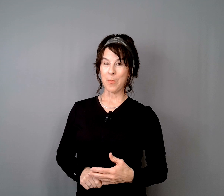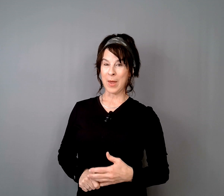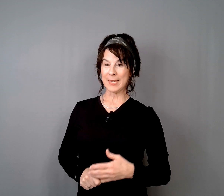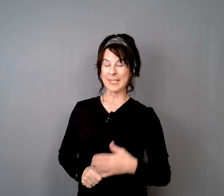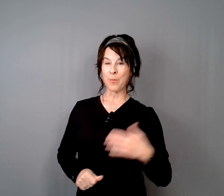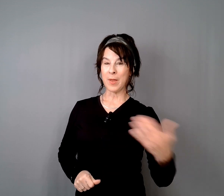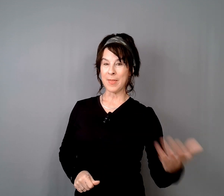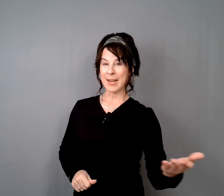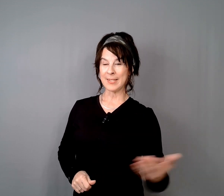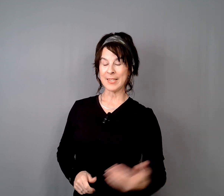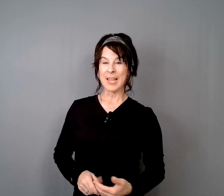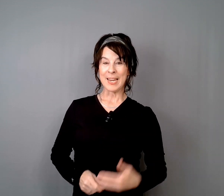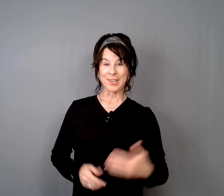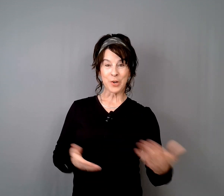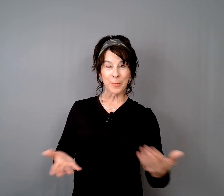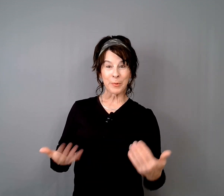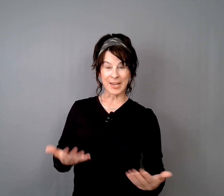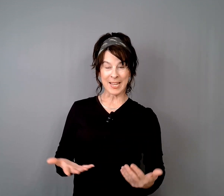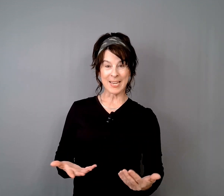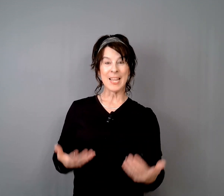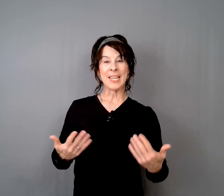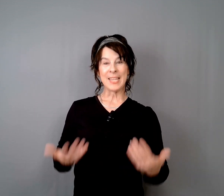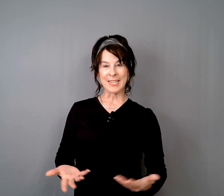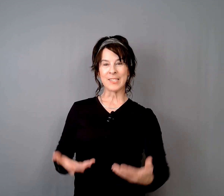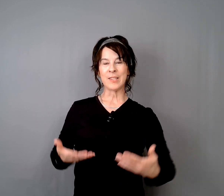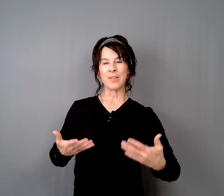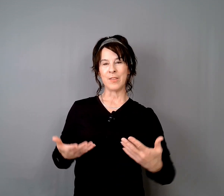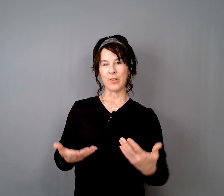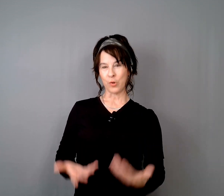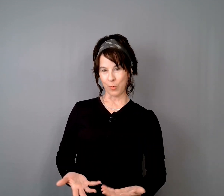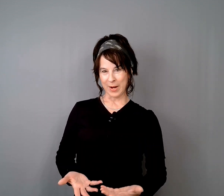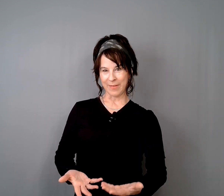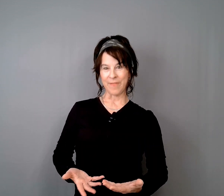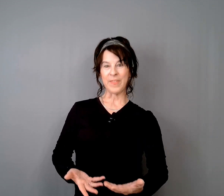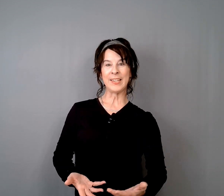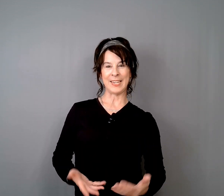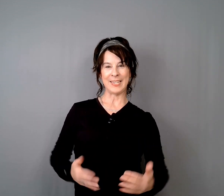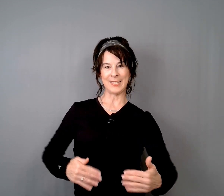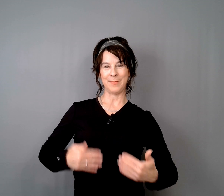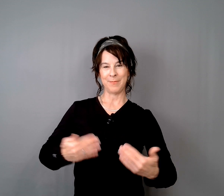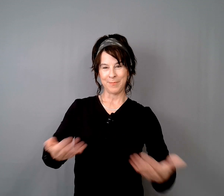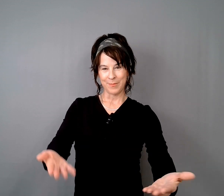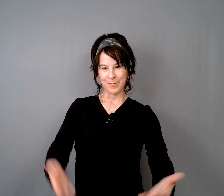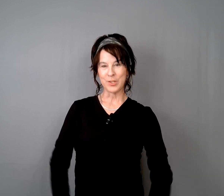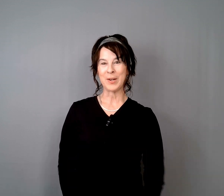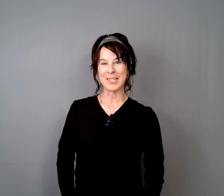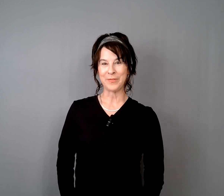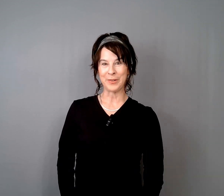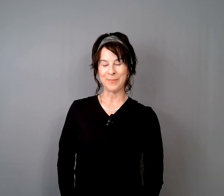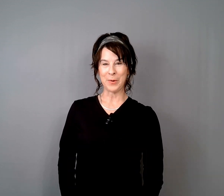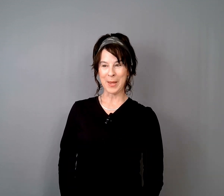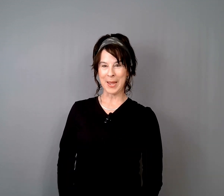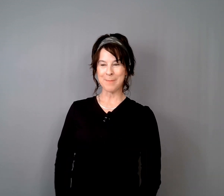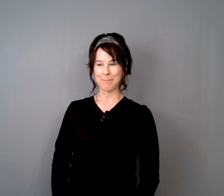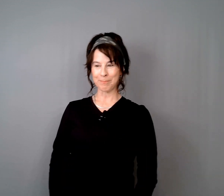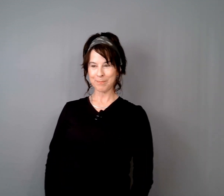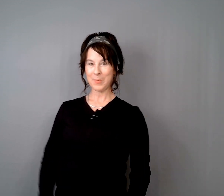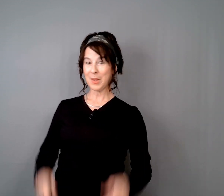way someone that is interpreting it gets the correct feelings transferred, okay? When